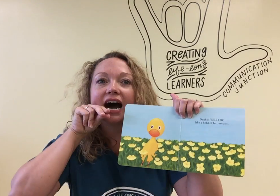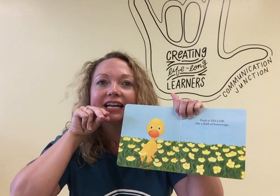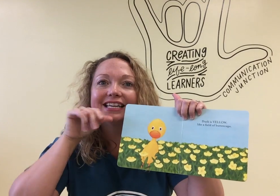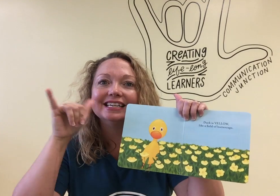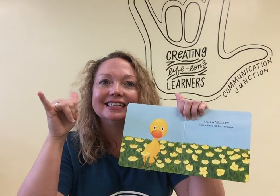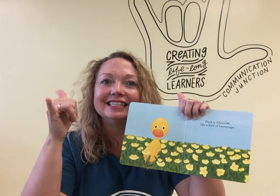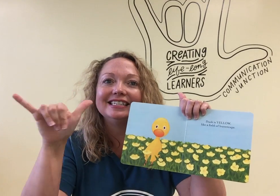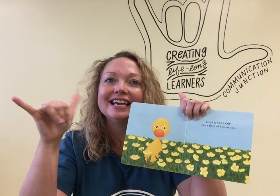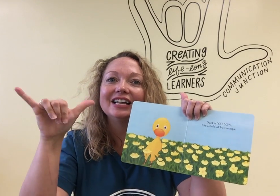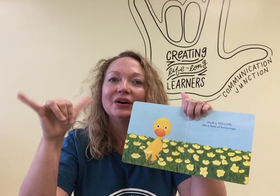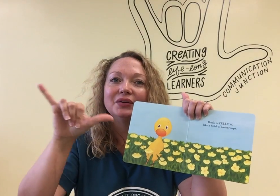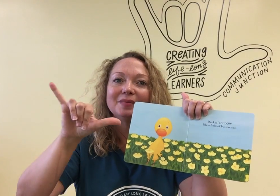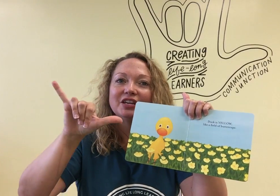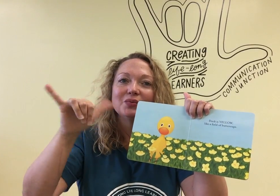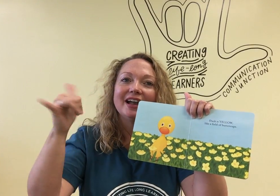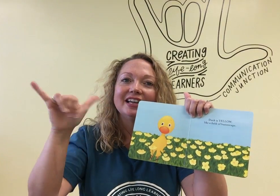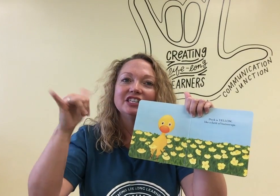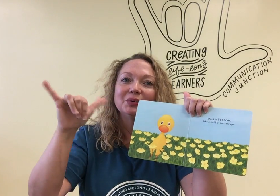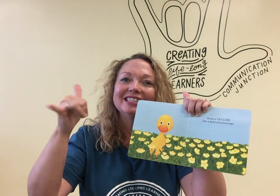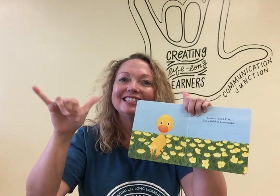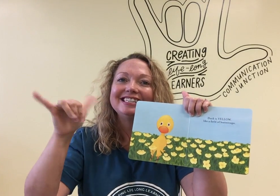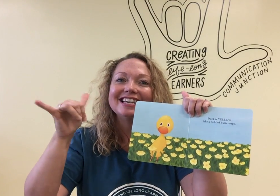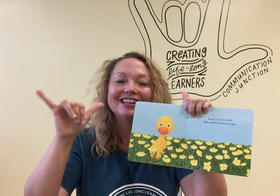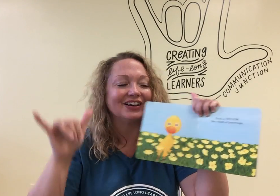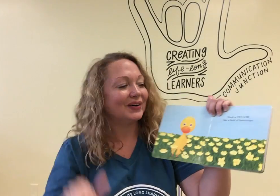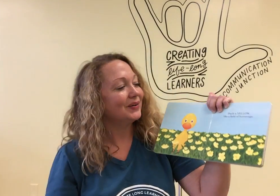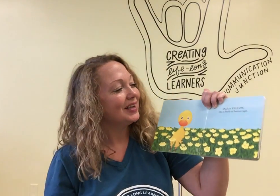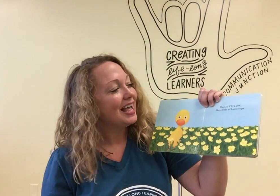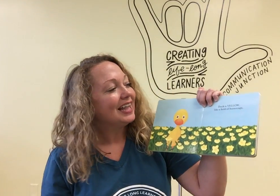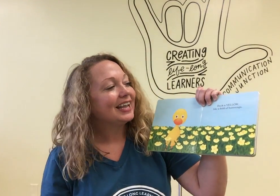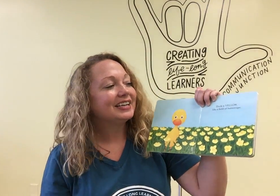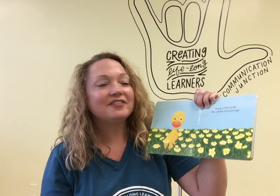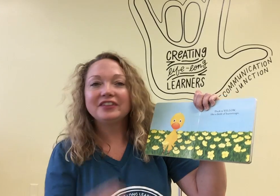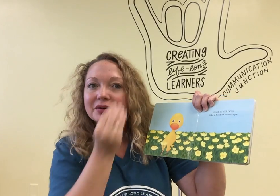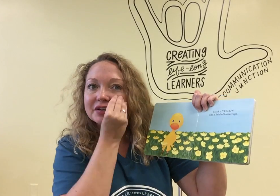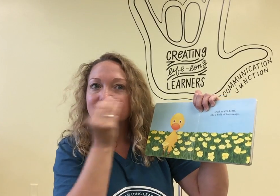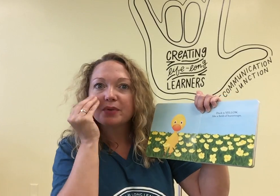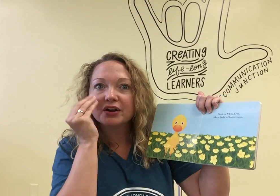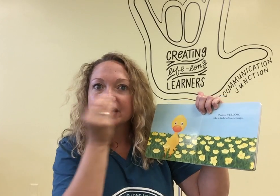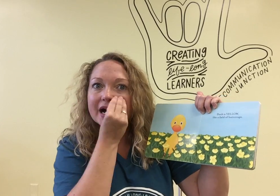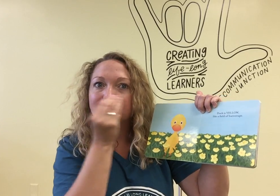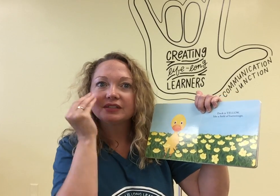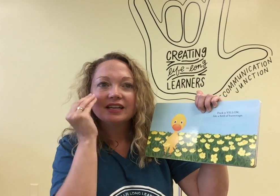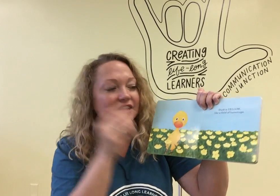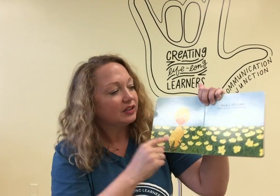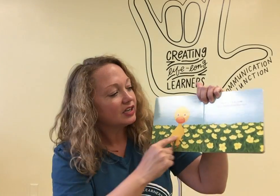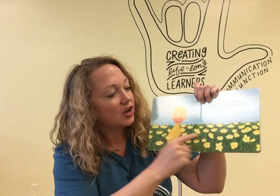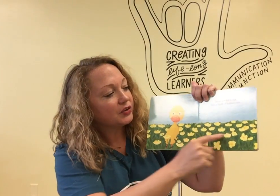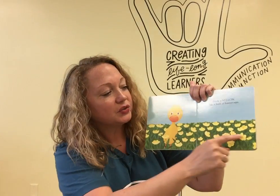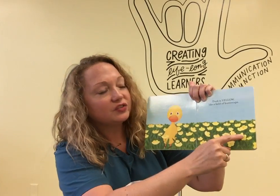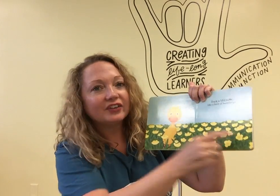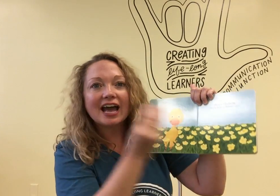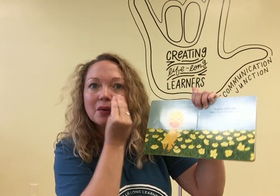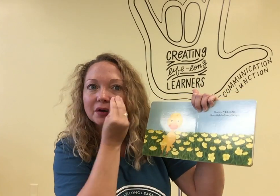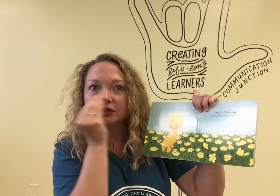Duck is yellow. You make your Y hand and twist. Yellow, like a field of buttercups. Look at all those flowers,